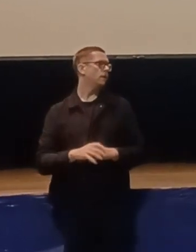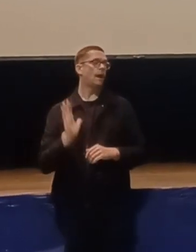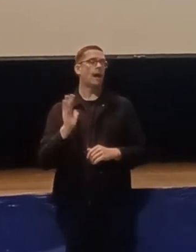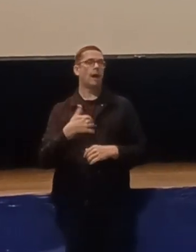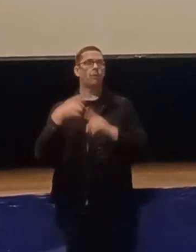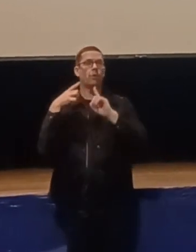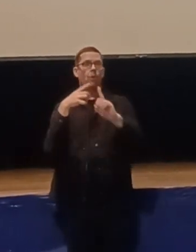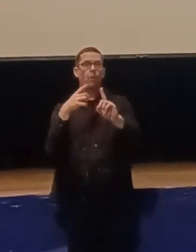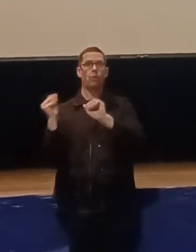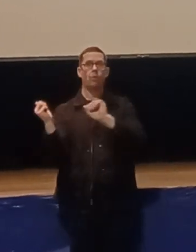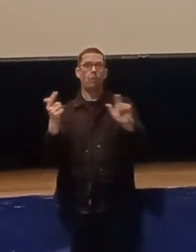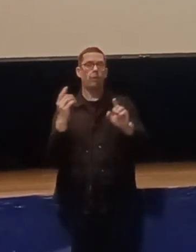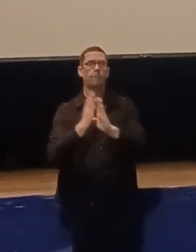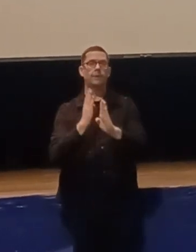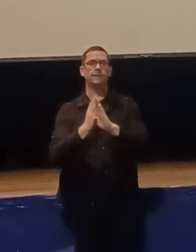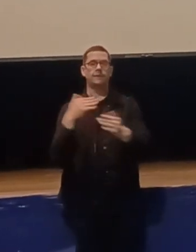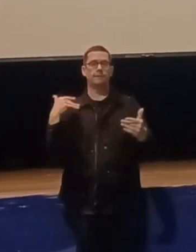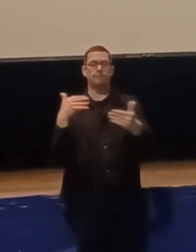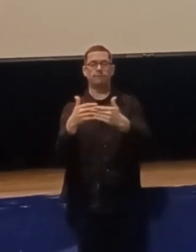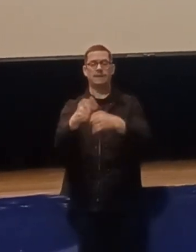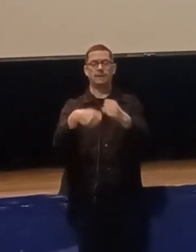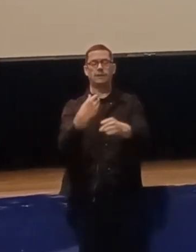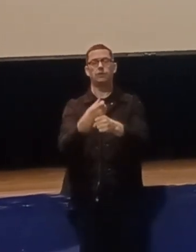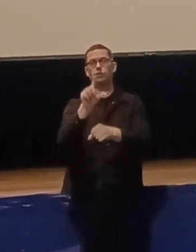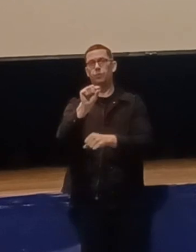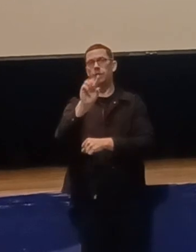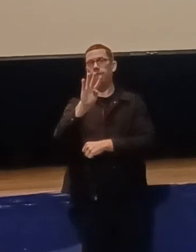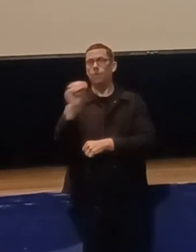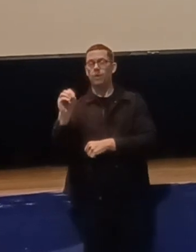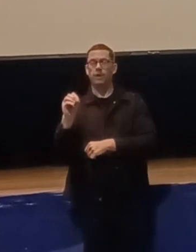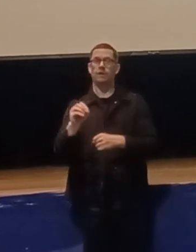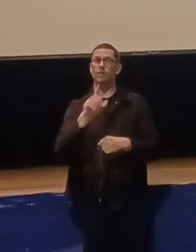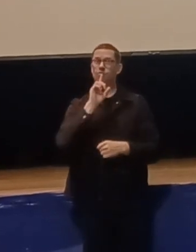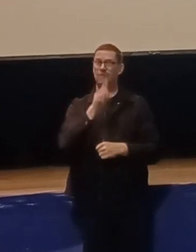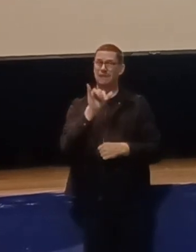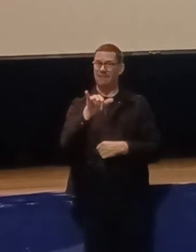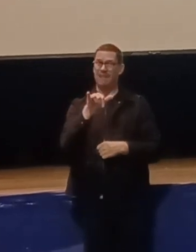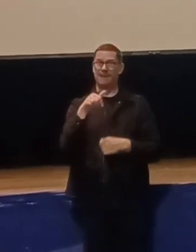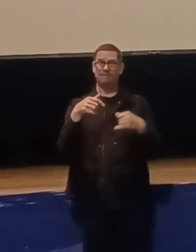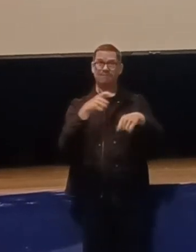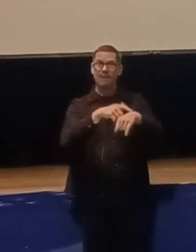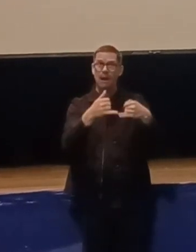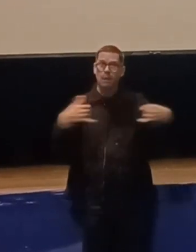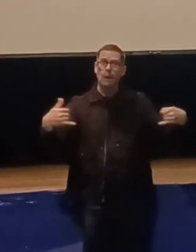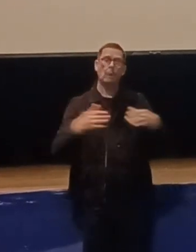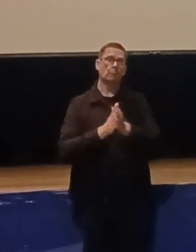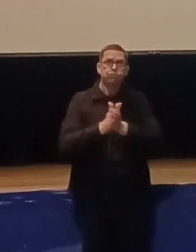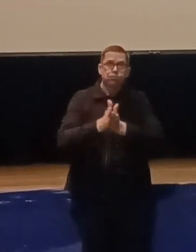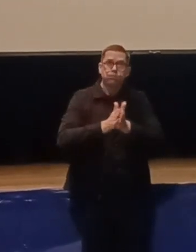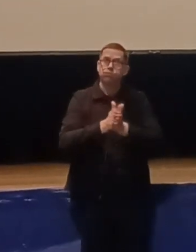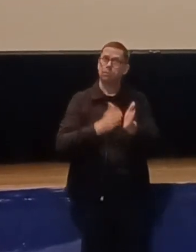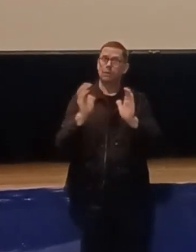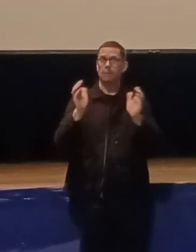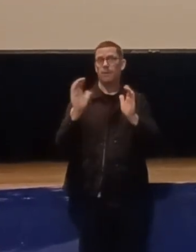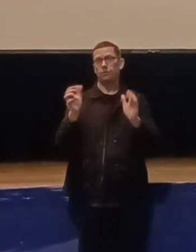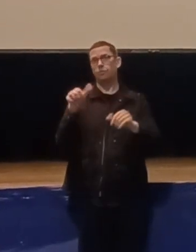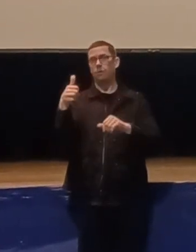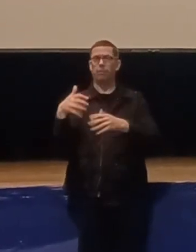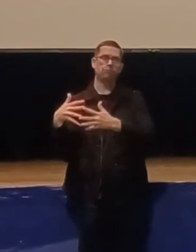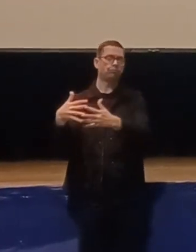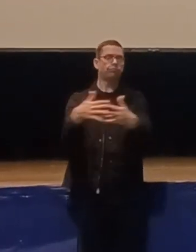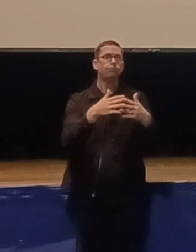of our buses by 2040. This is actually one of the most aggressive timelines in the nation, though many other systems are starting